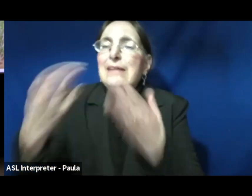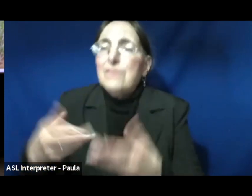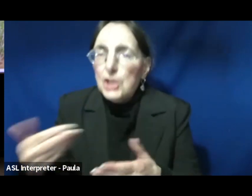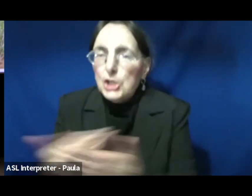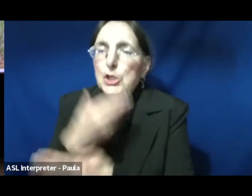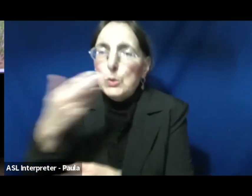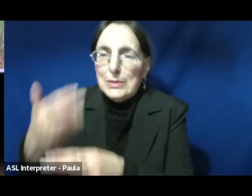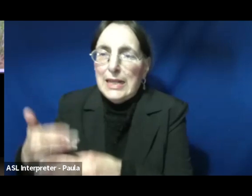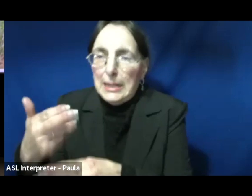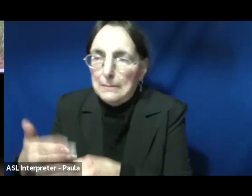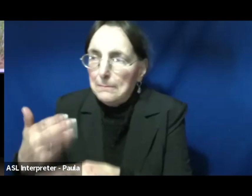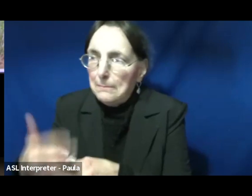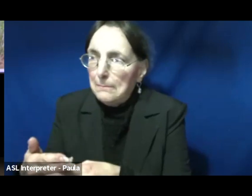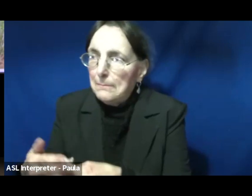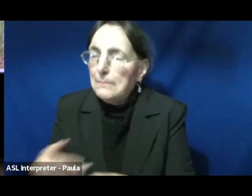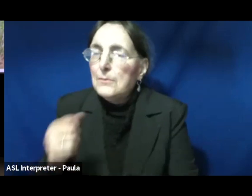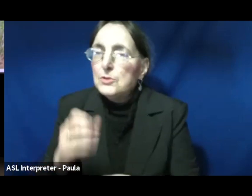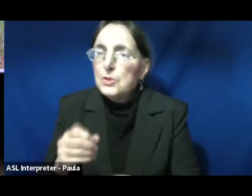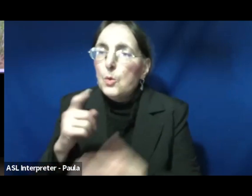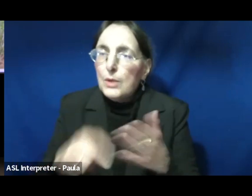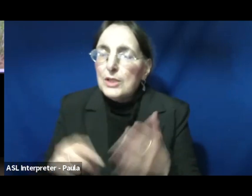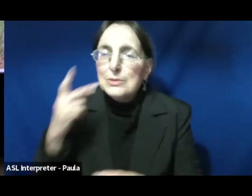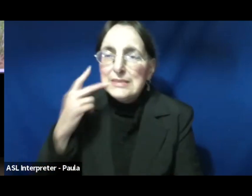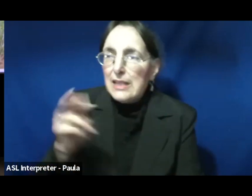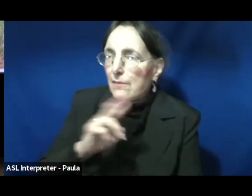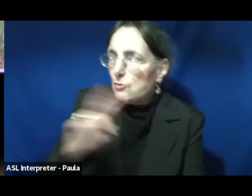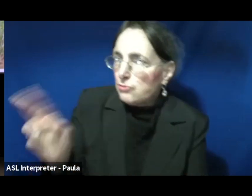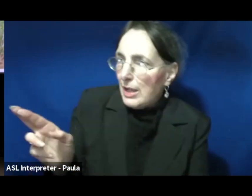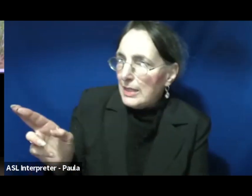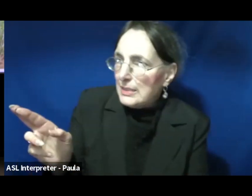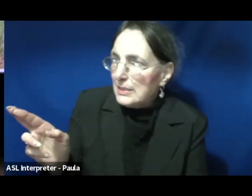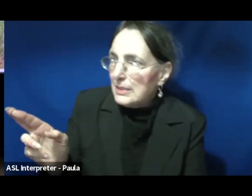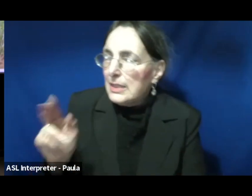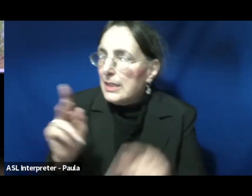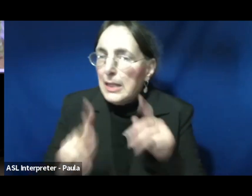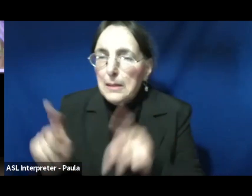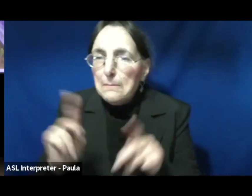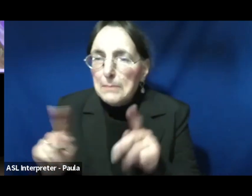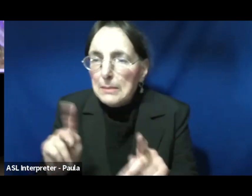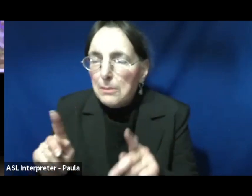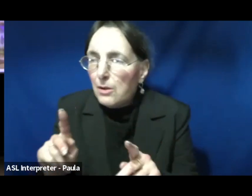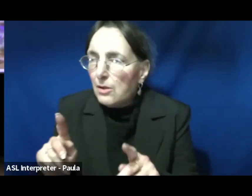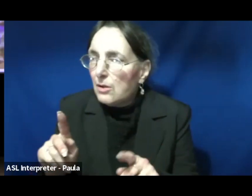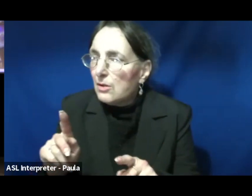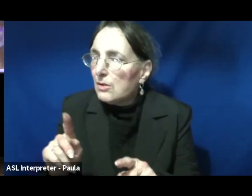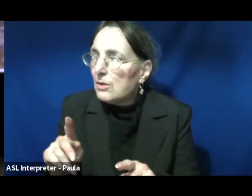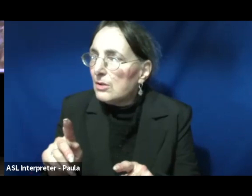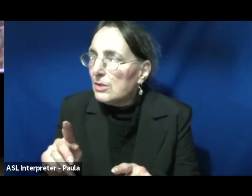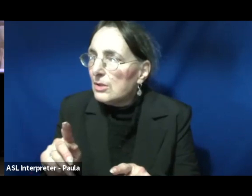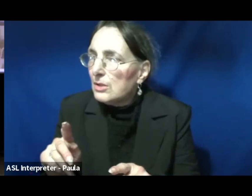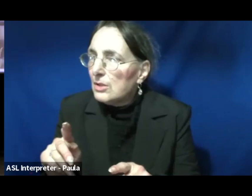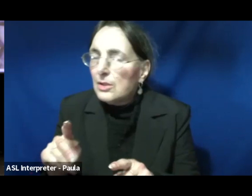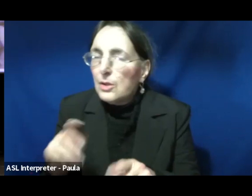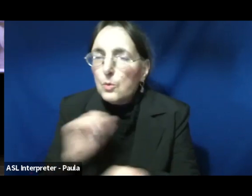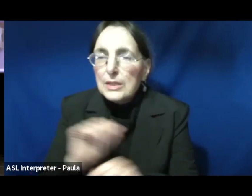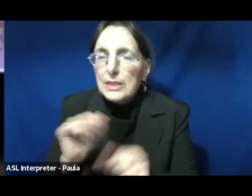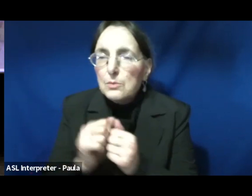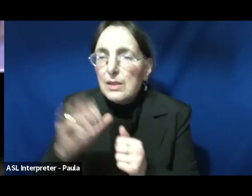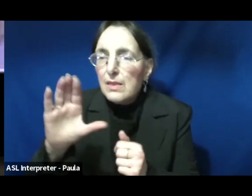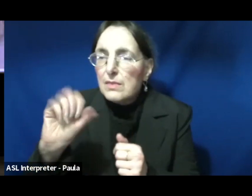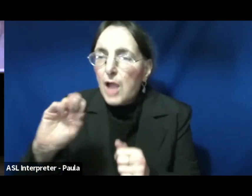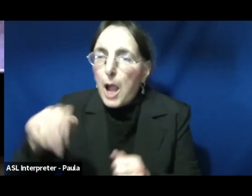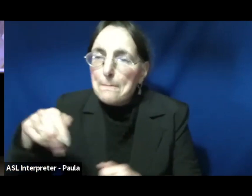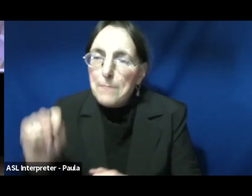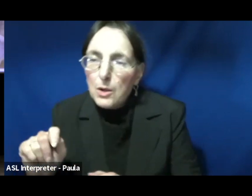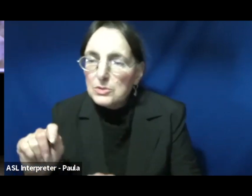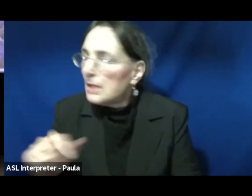So what you see over here on the right-hand side, people cleaning their compost. They don't call it compost. It's their garbage pile that they soak all